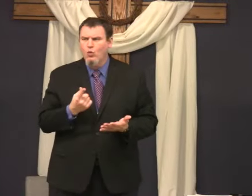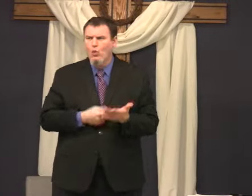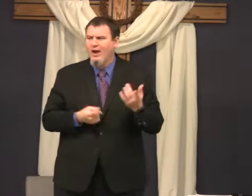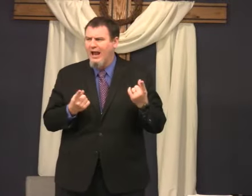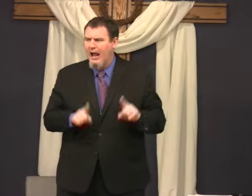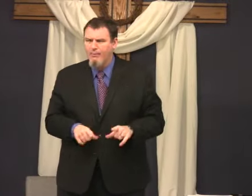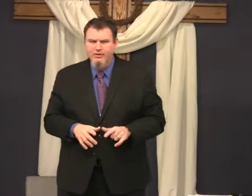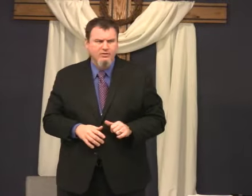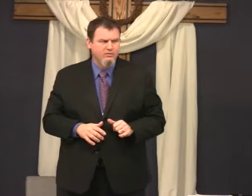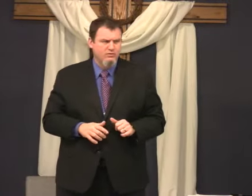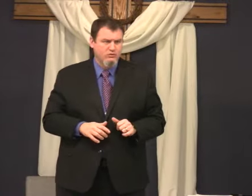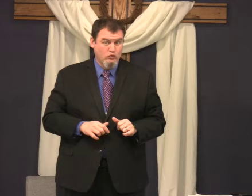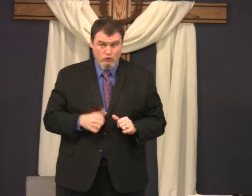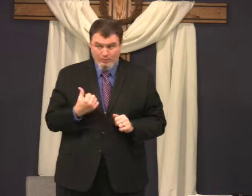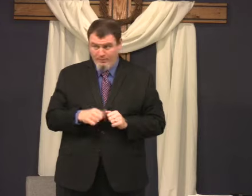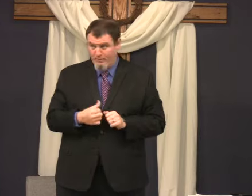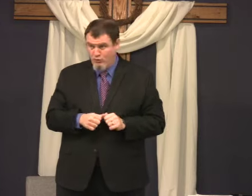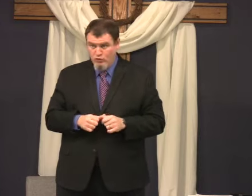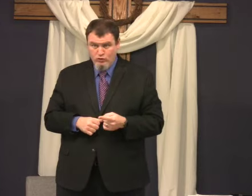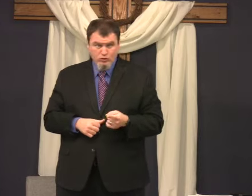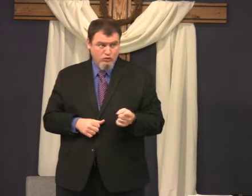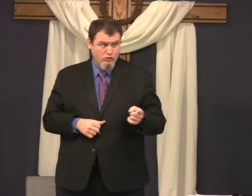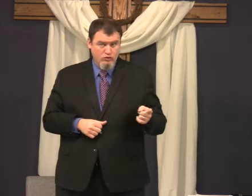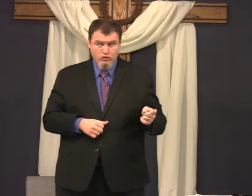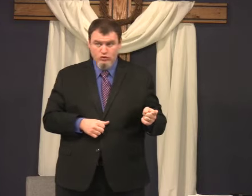spiritual darkness in chapter 8? What happened? Do you remember?